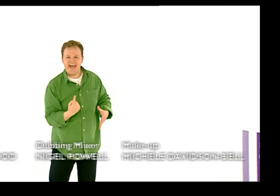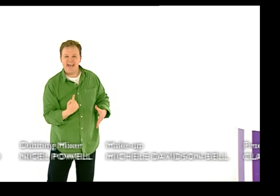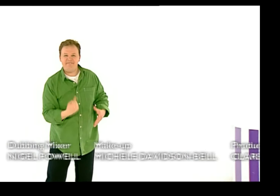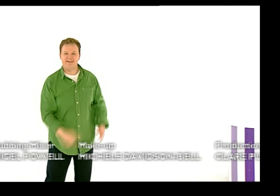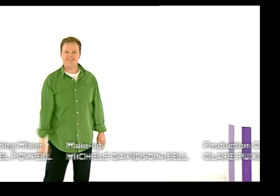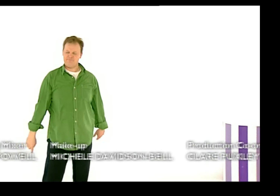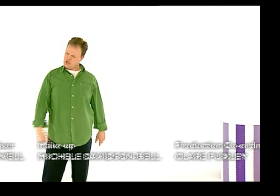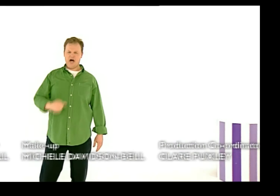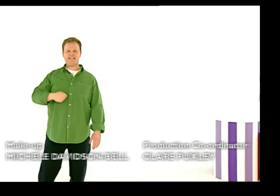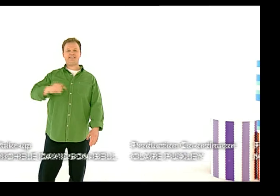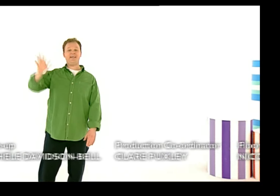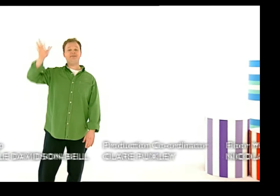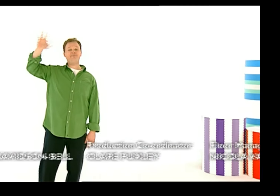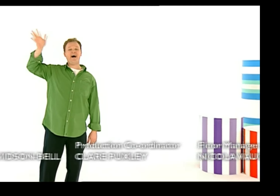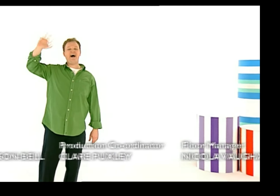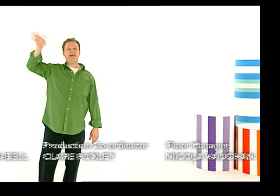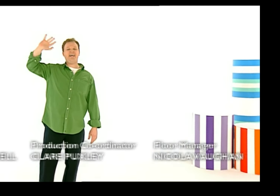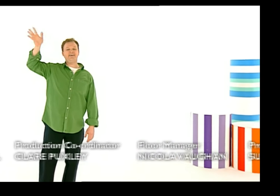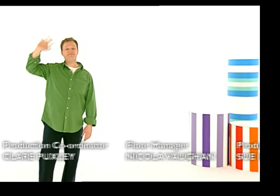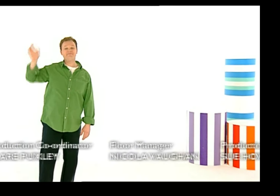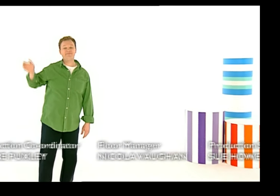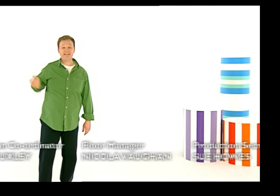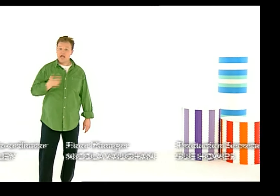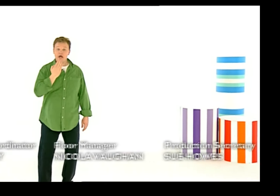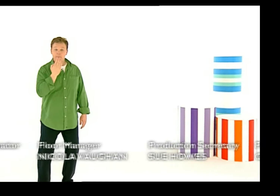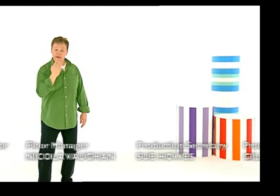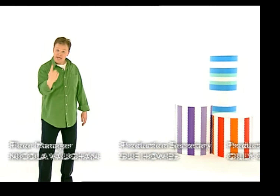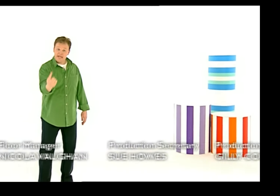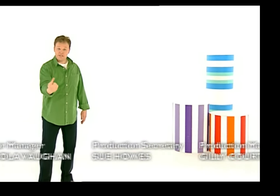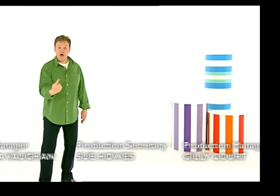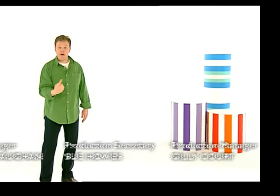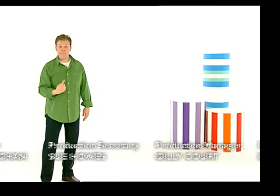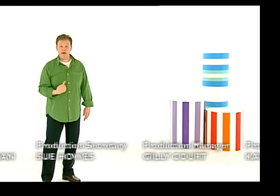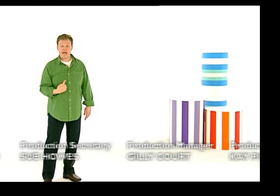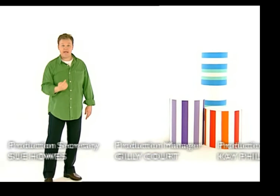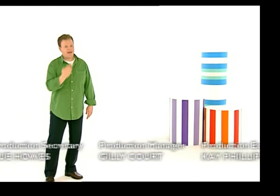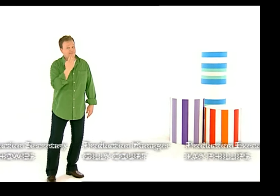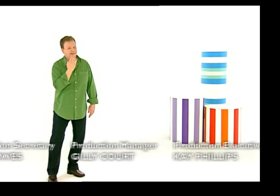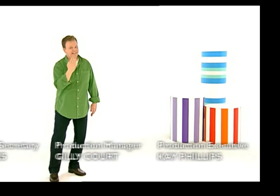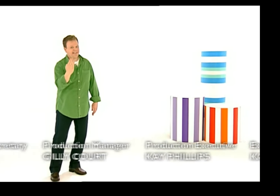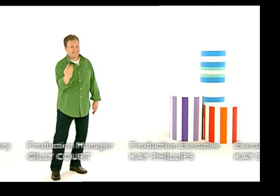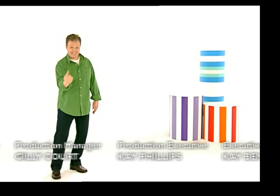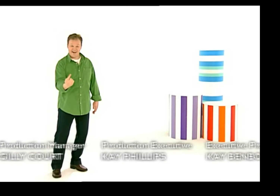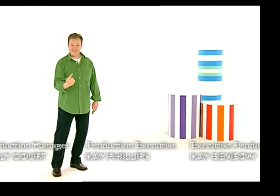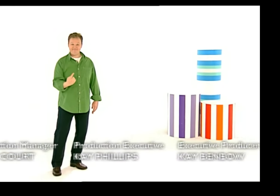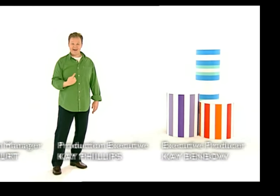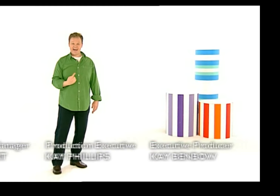came. I say goodbye. Please come back. Please come back.